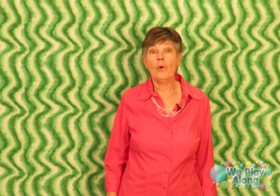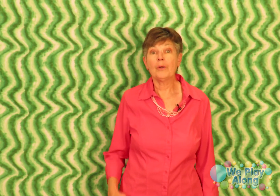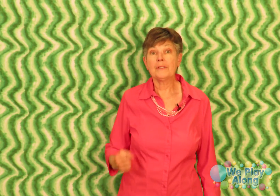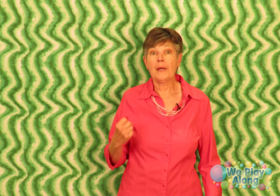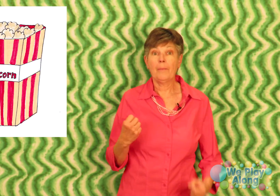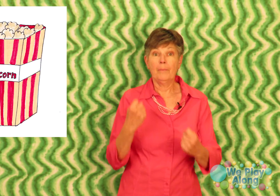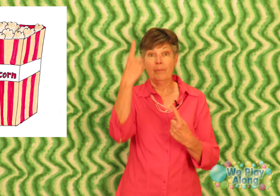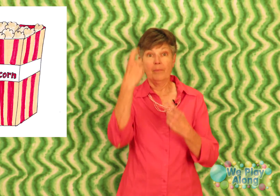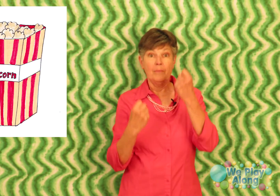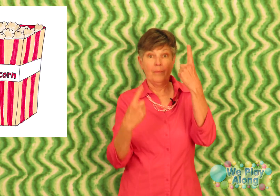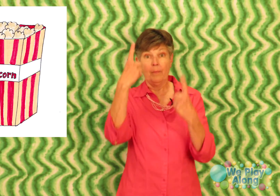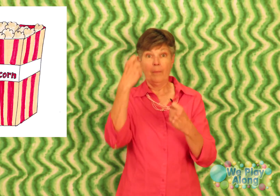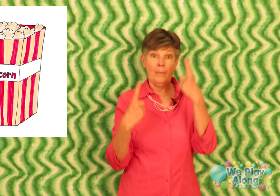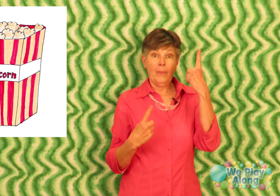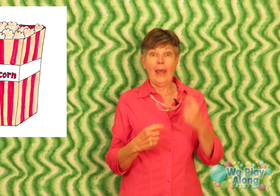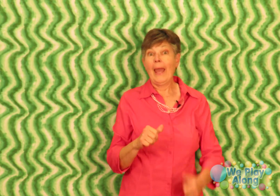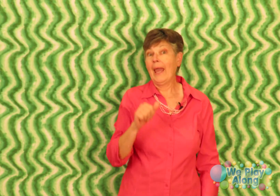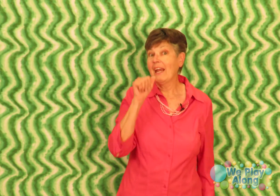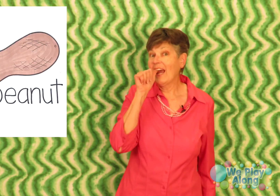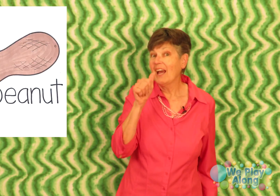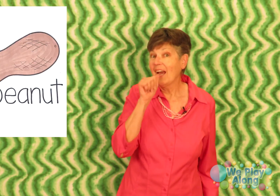order some, and